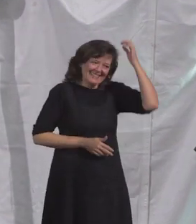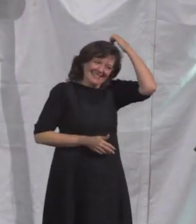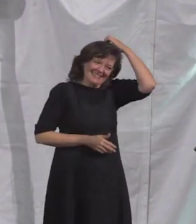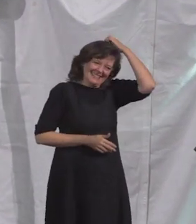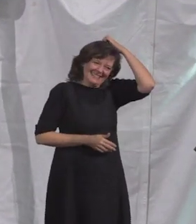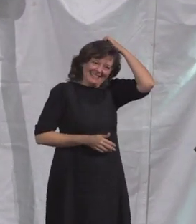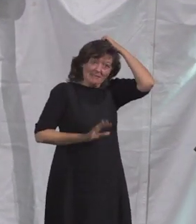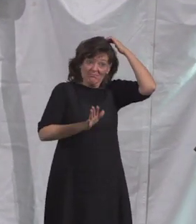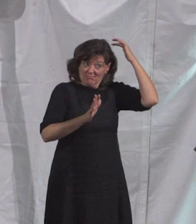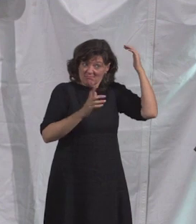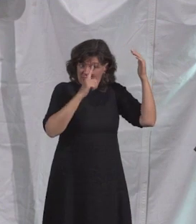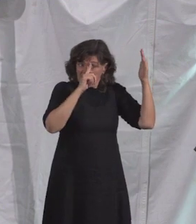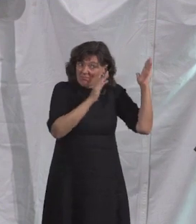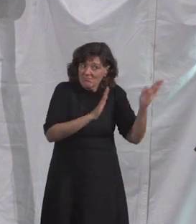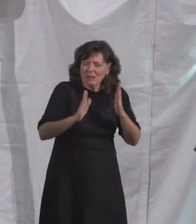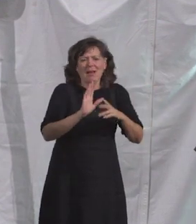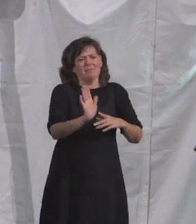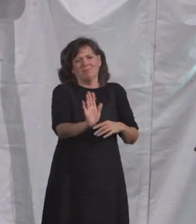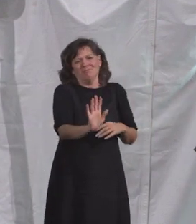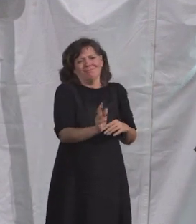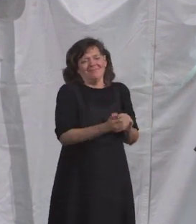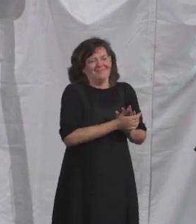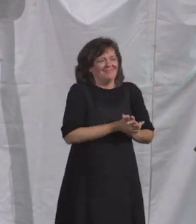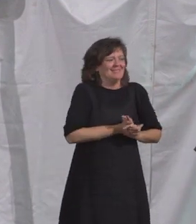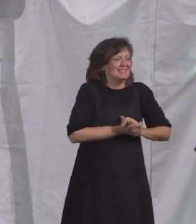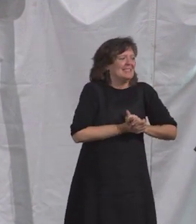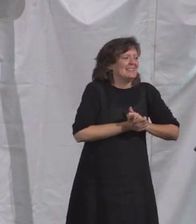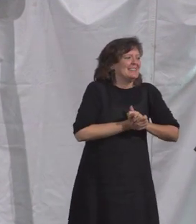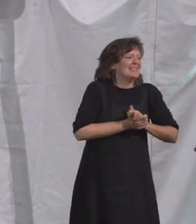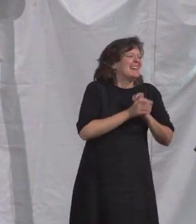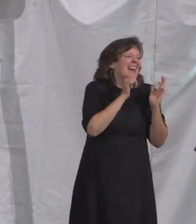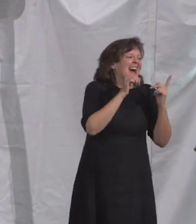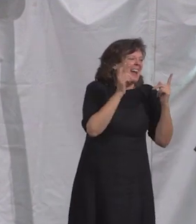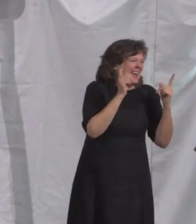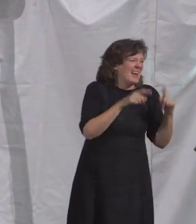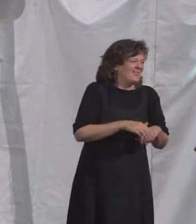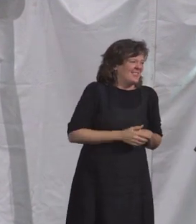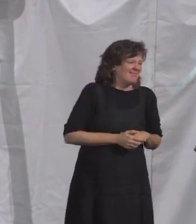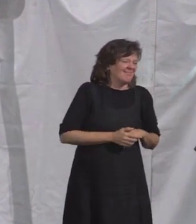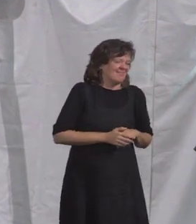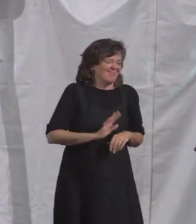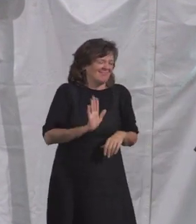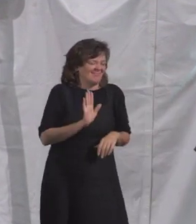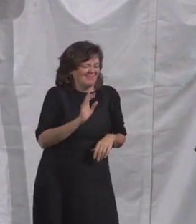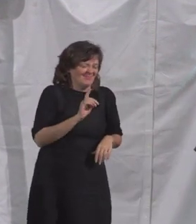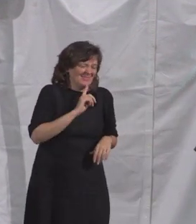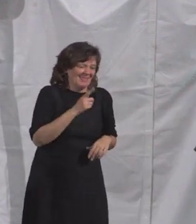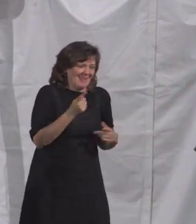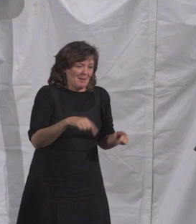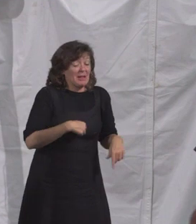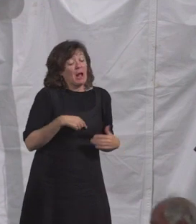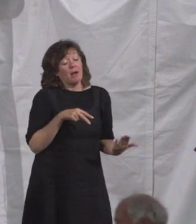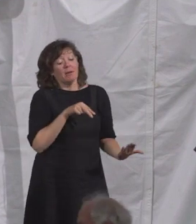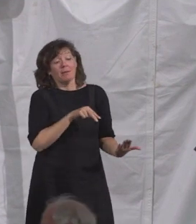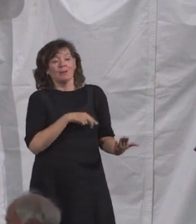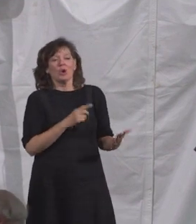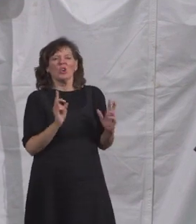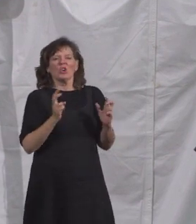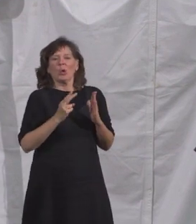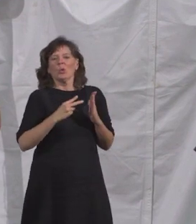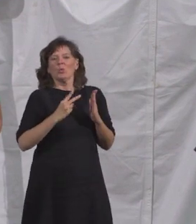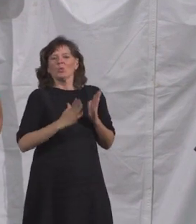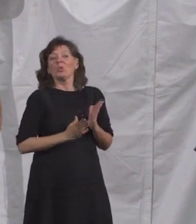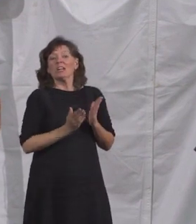Not on purpose. That didn't really happen to me. I read that in Reader's Digest, but I thought it was funny, so I stole it. And that,